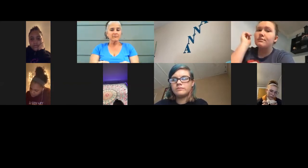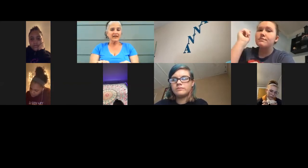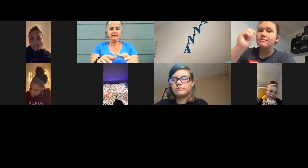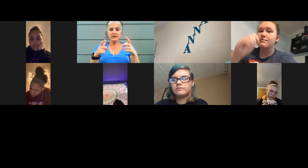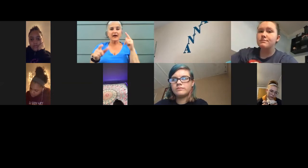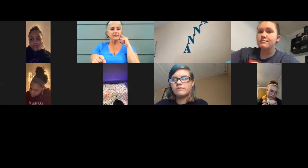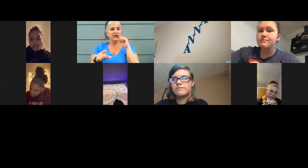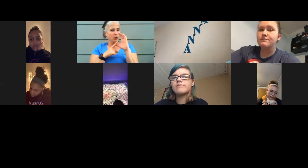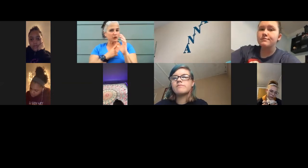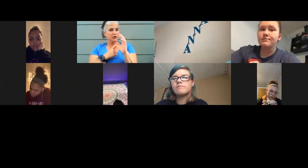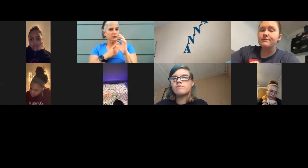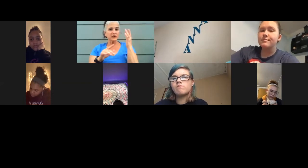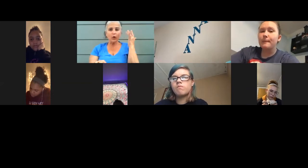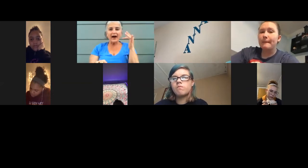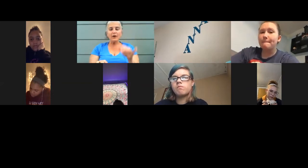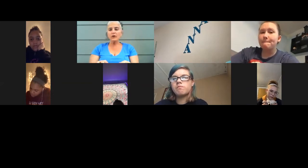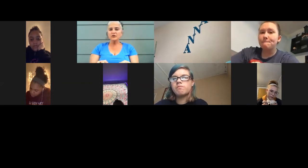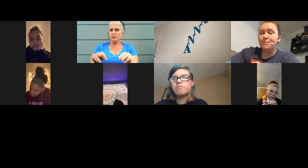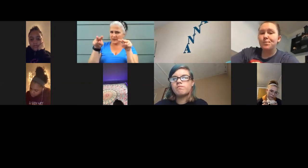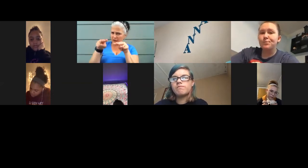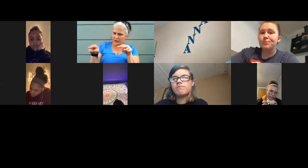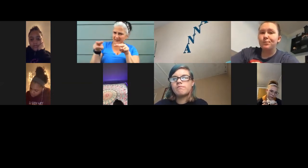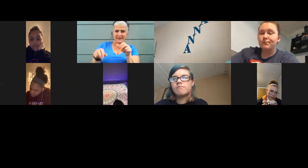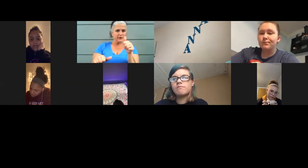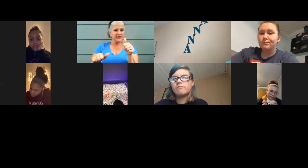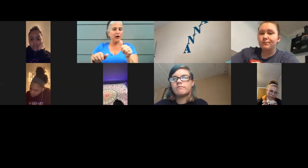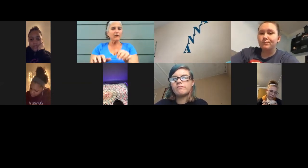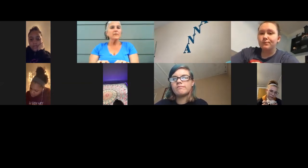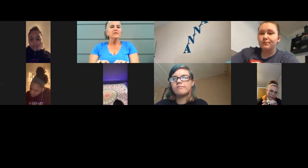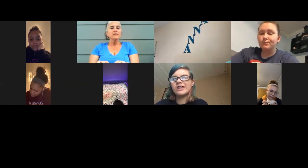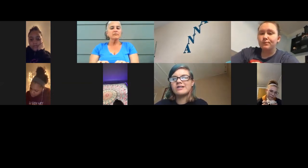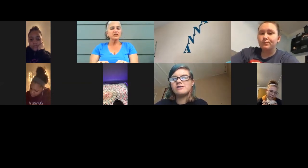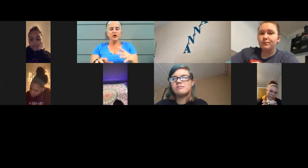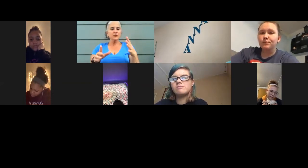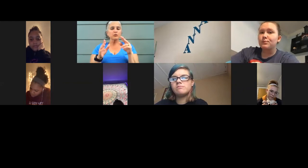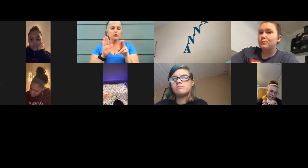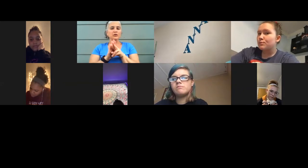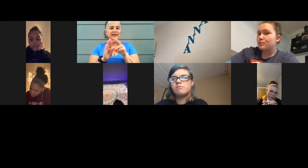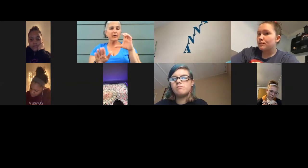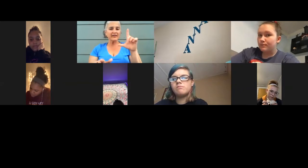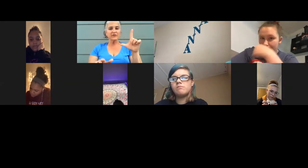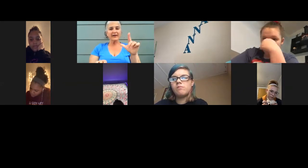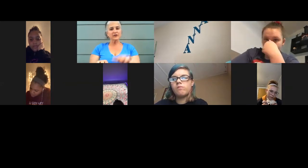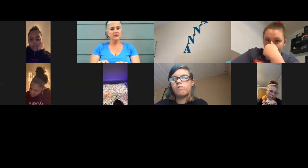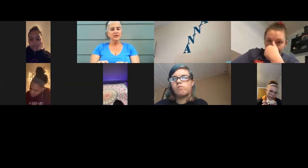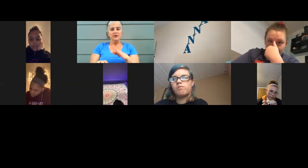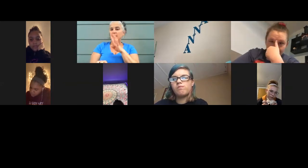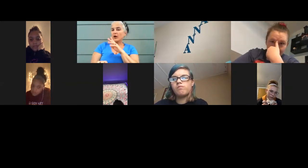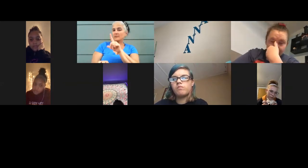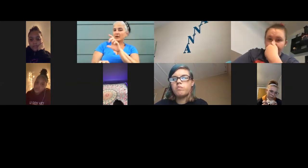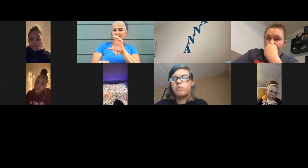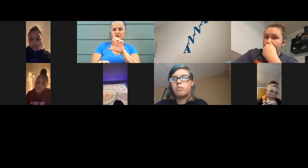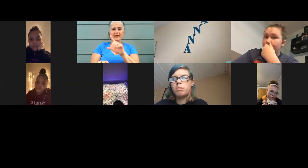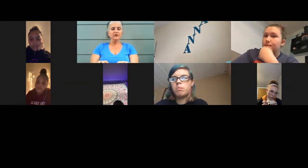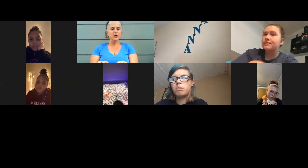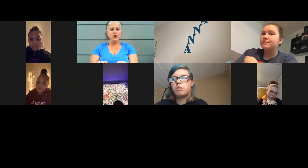time. Like a lot of deaf culture, which is why I wanted you to really look at it yourself, but just also the rules like classifiers. We